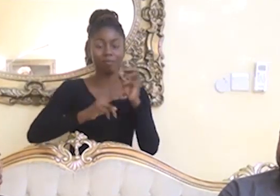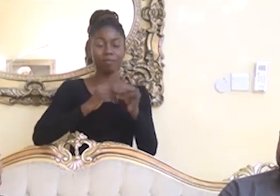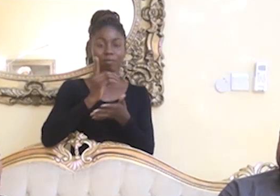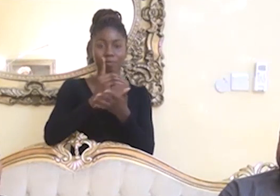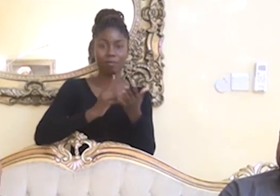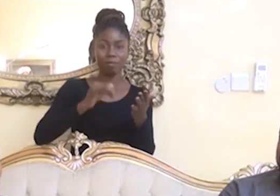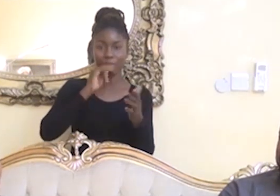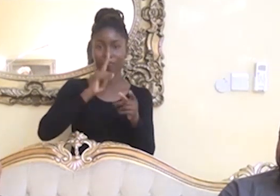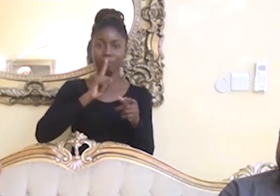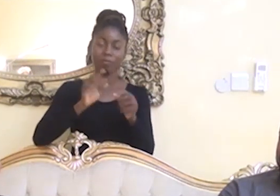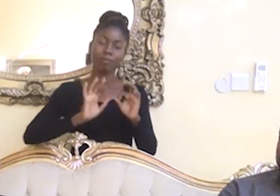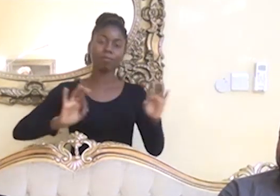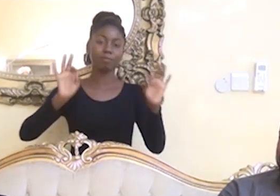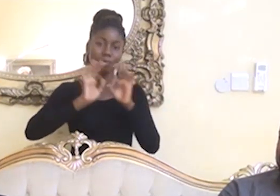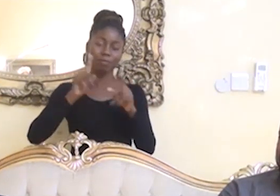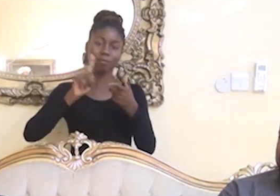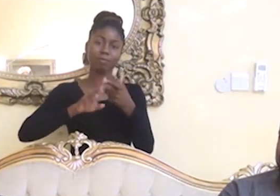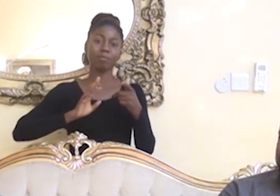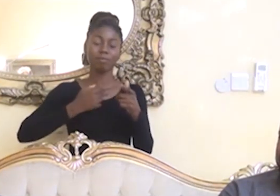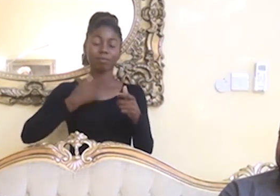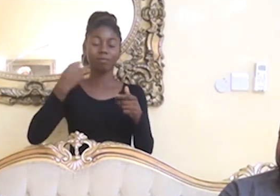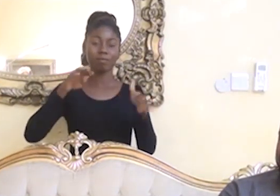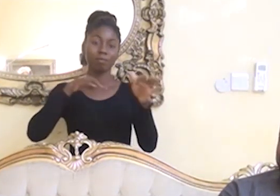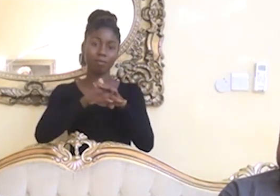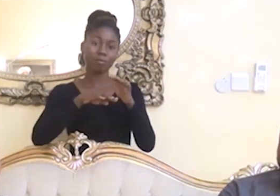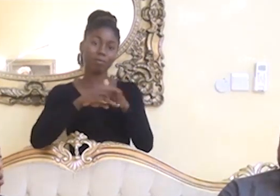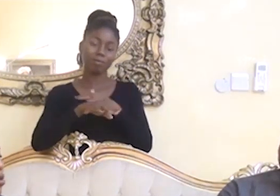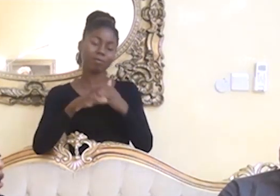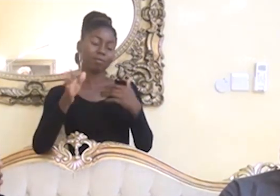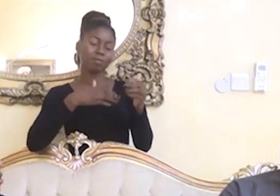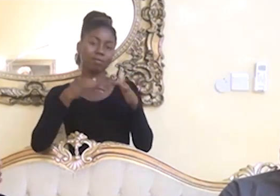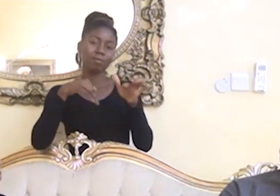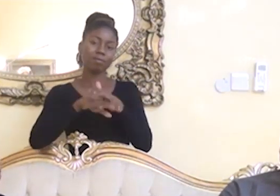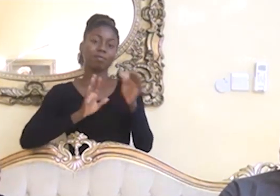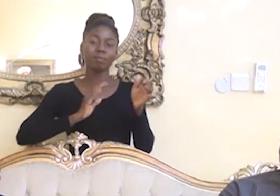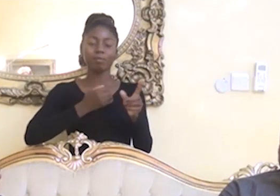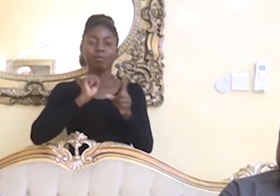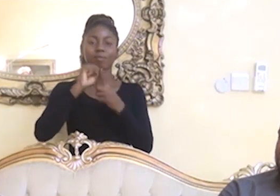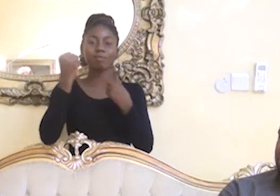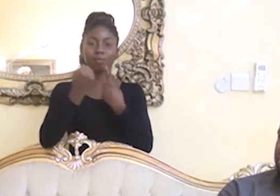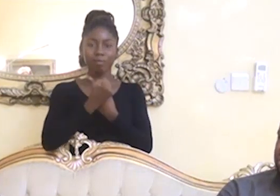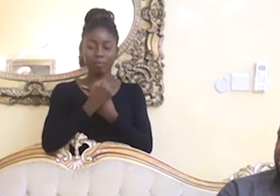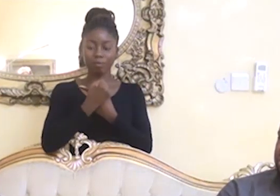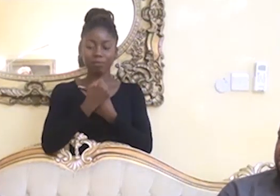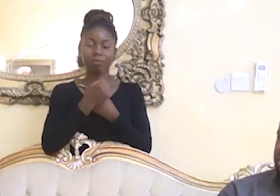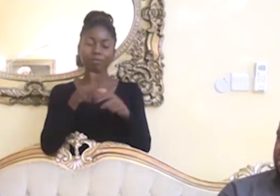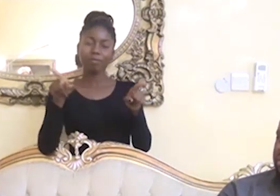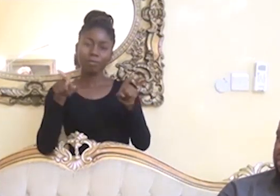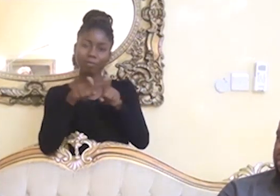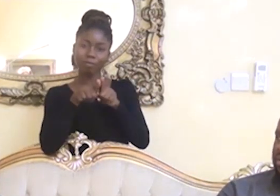important to us, and the accessibility issue in our society. As